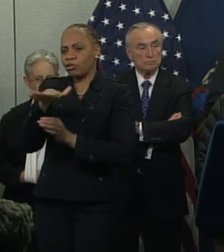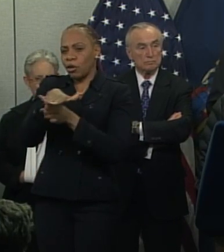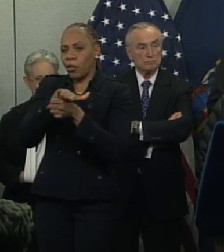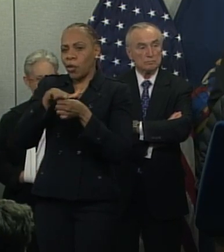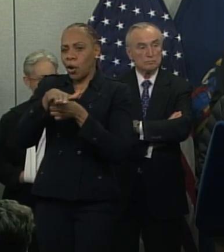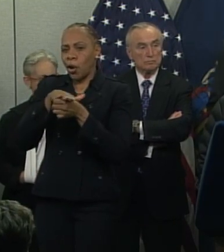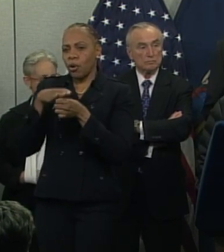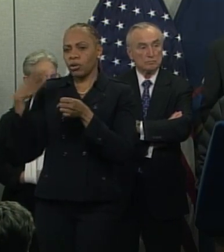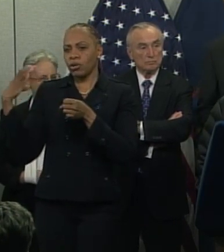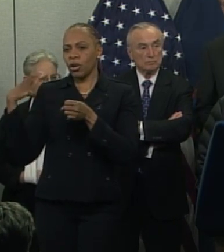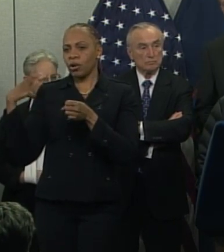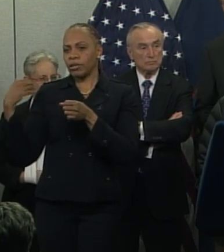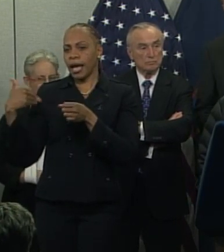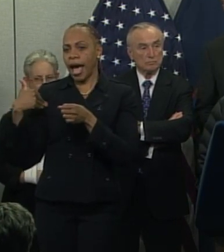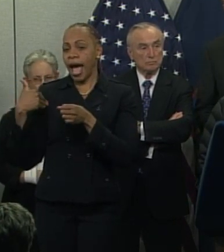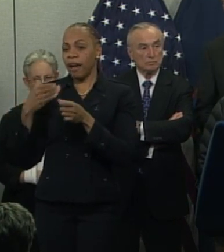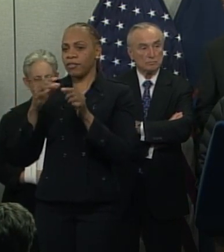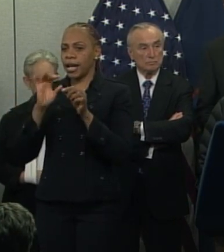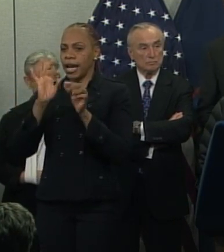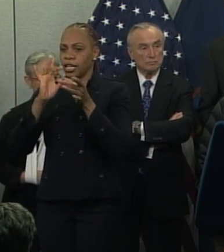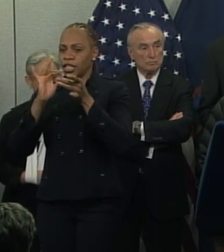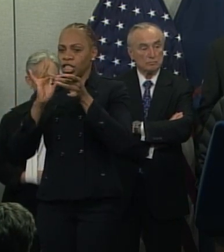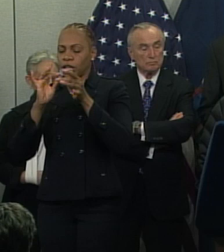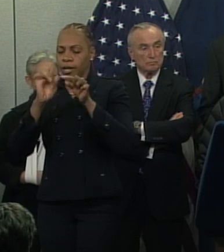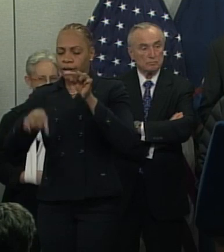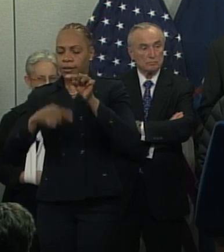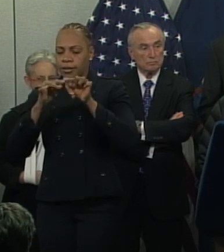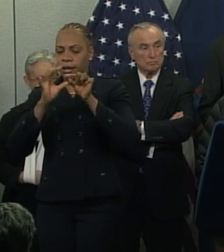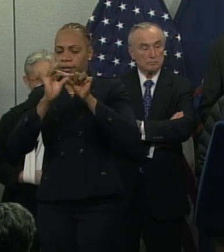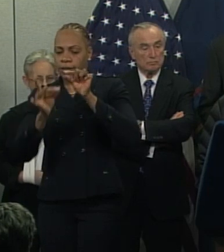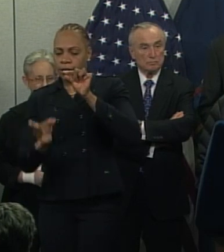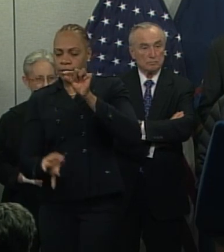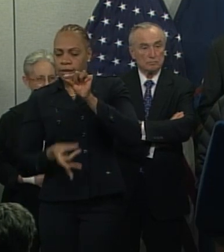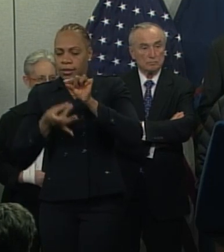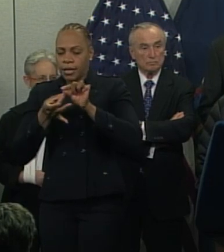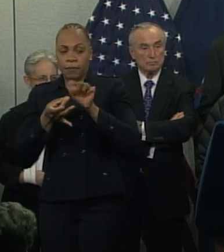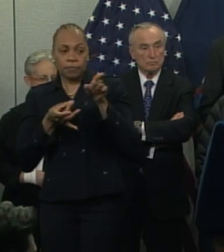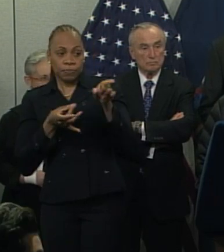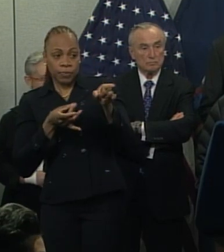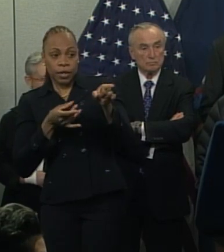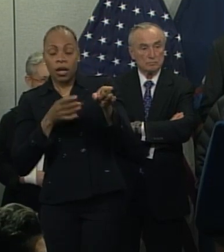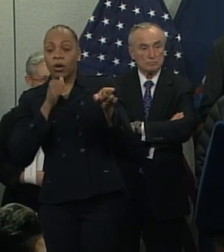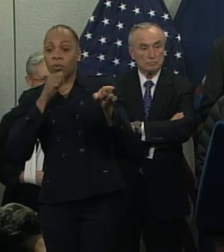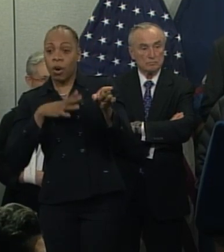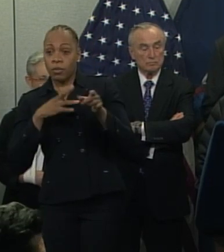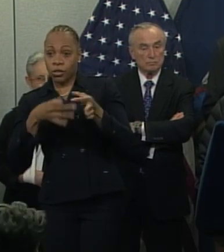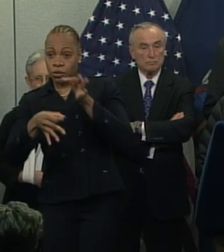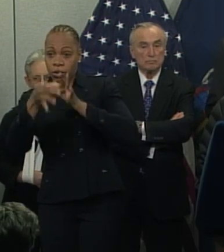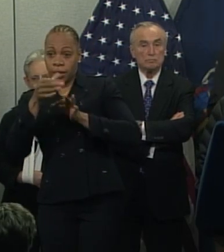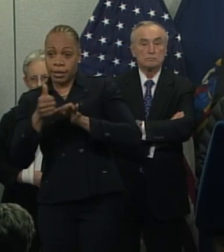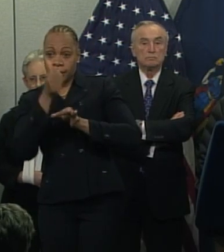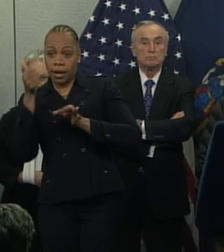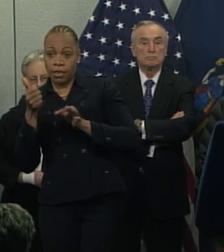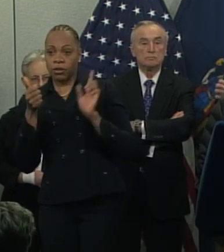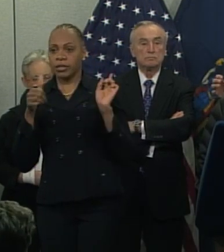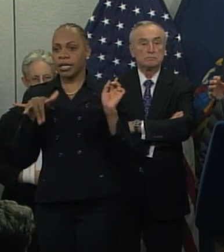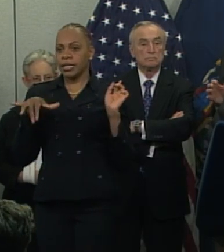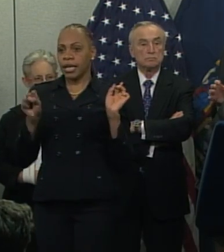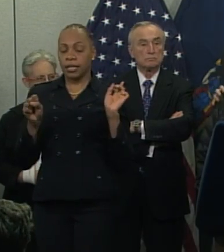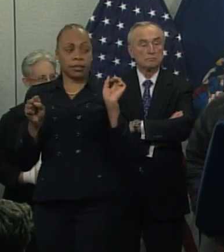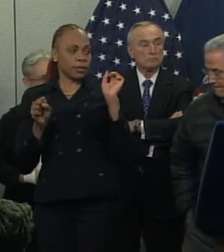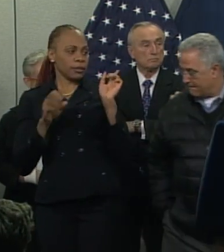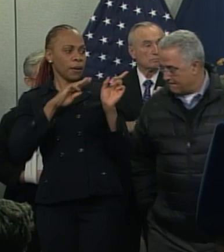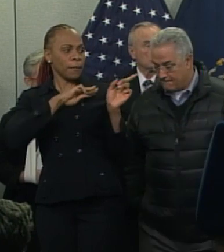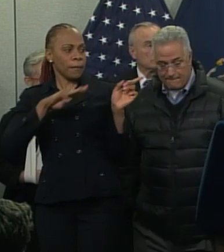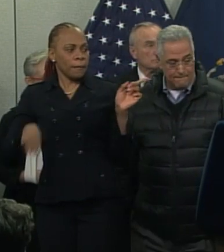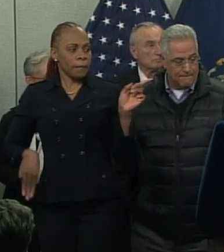Those coaches will all have chains, and we'll run that service through the evening. Yes. Carmen, I'm